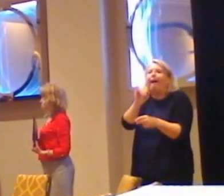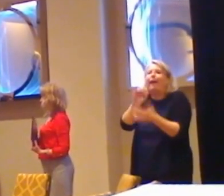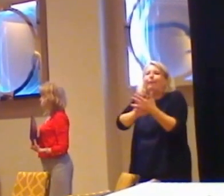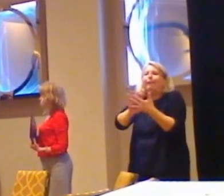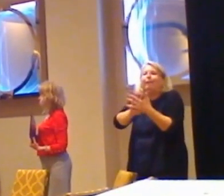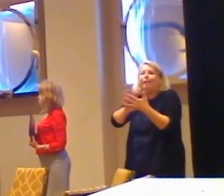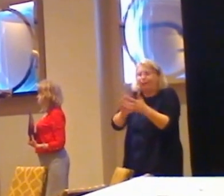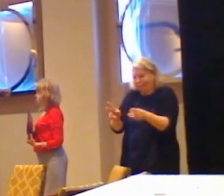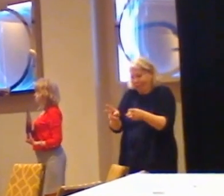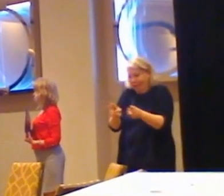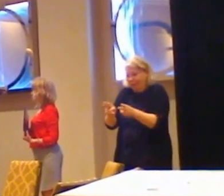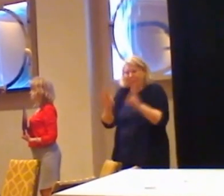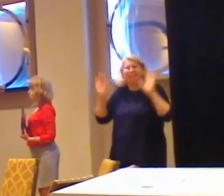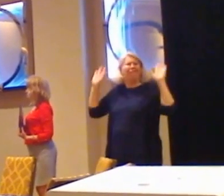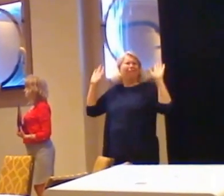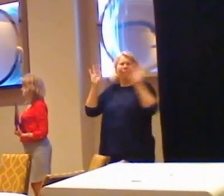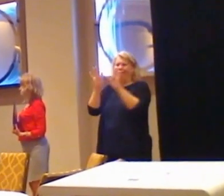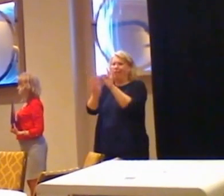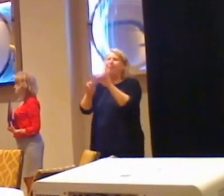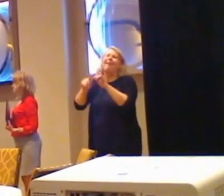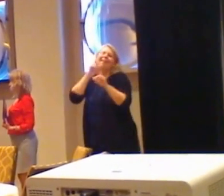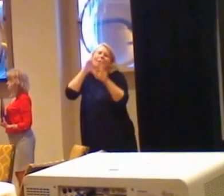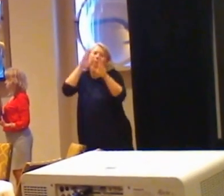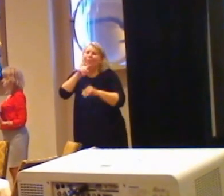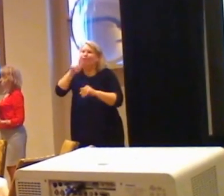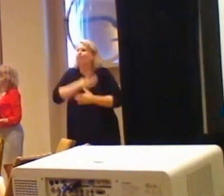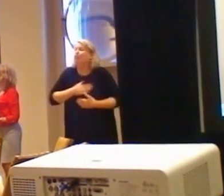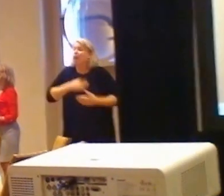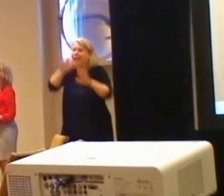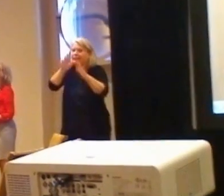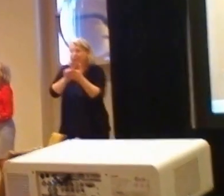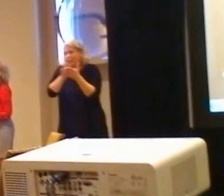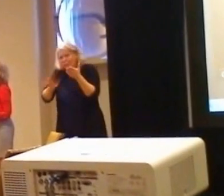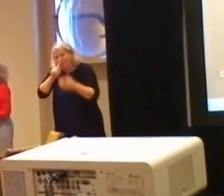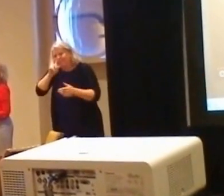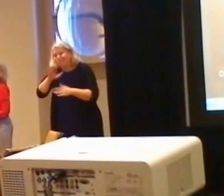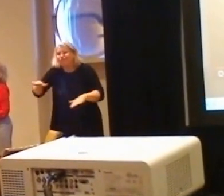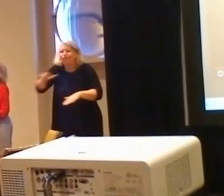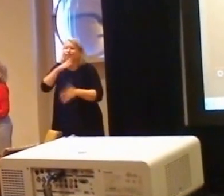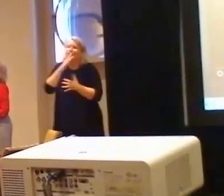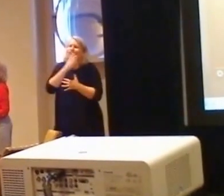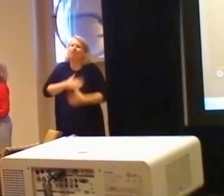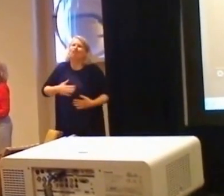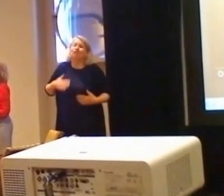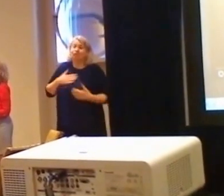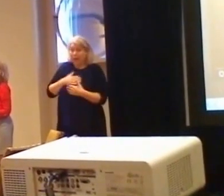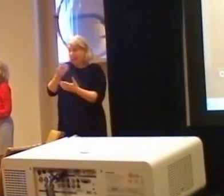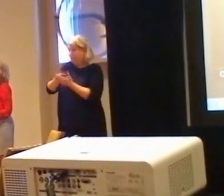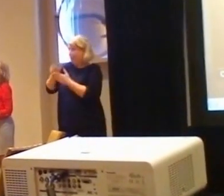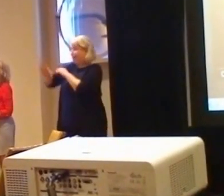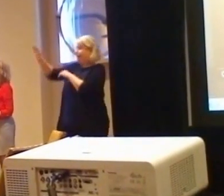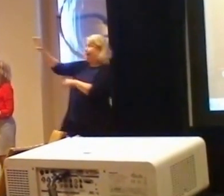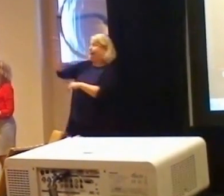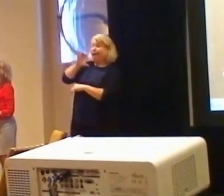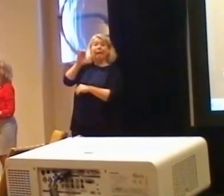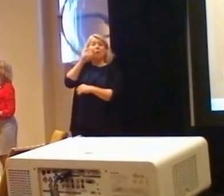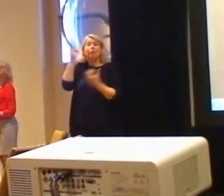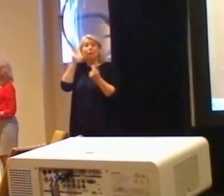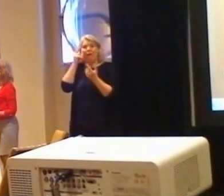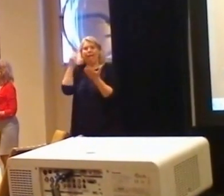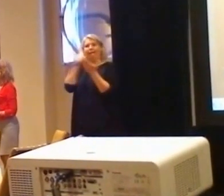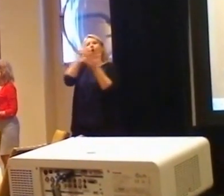So I hope you enjoyed it. I thought it was fun. The students had a blast doing it, and I think we're going to use the money to go on a field trip.